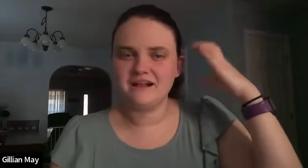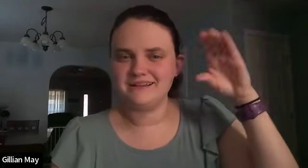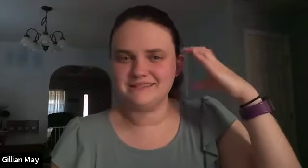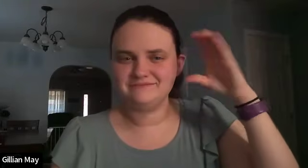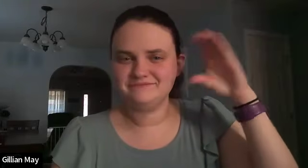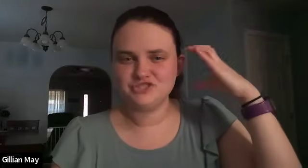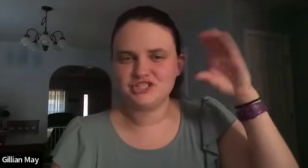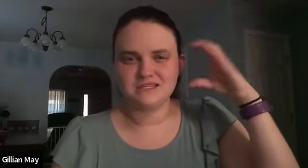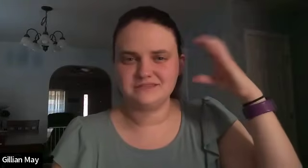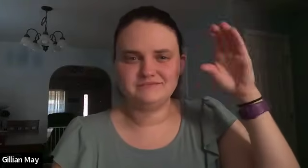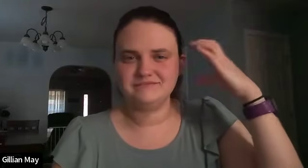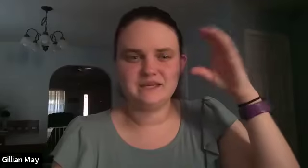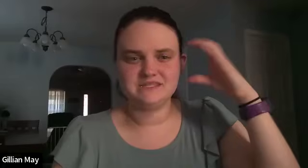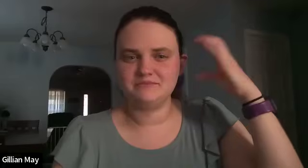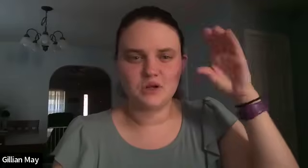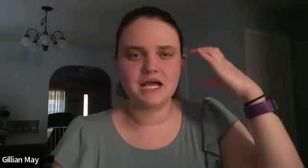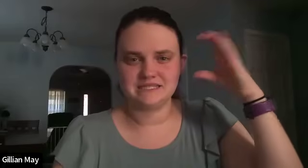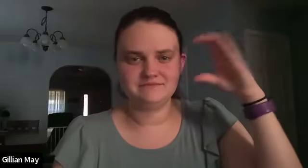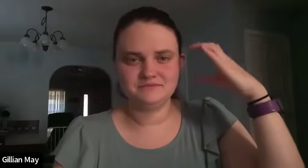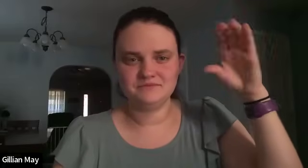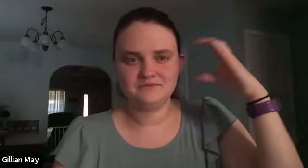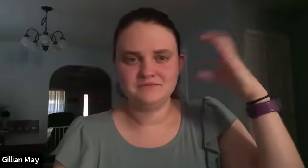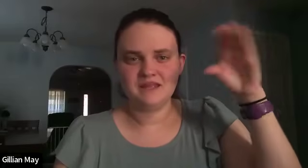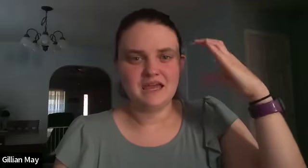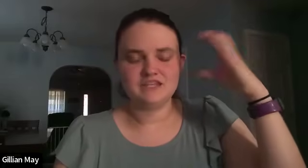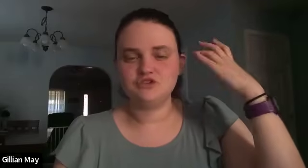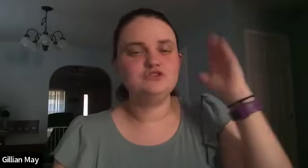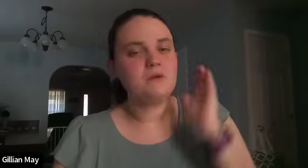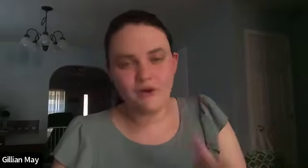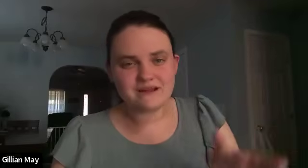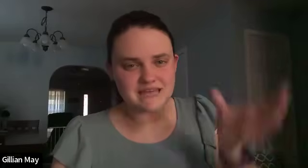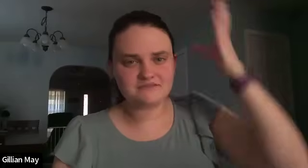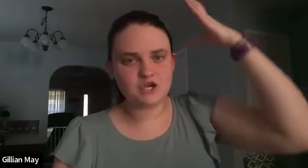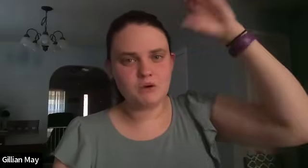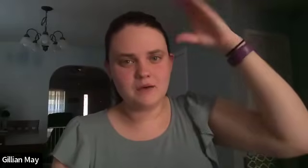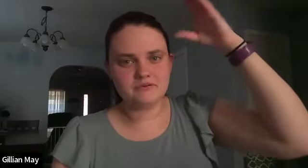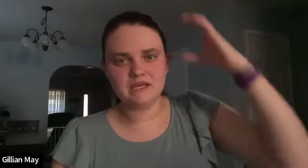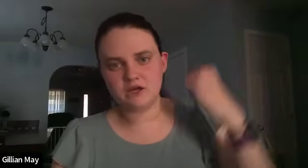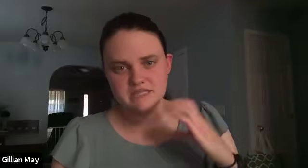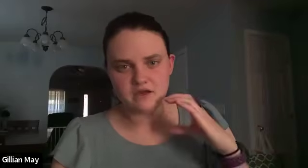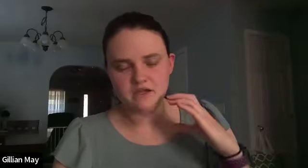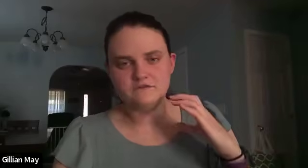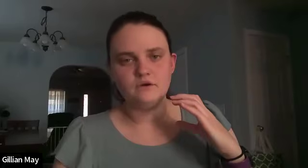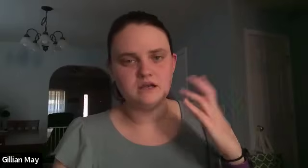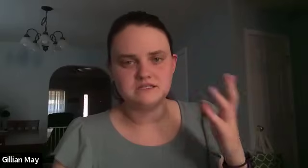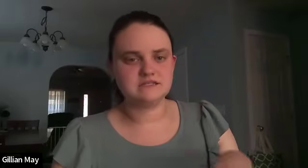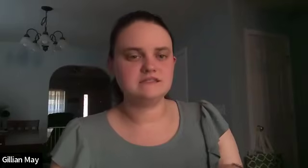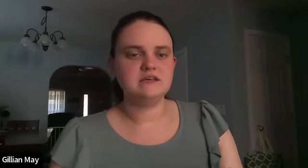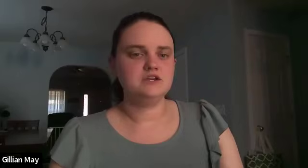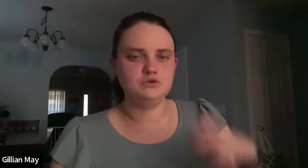here. Cousin, just cousin. Keep it simple, cousin. And so you don't always have to go up here, down here for cousins. You